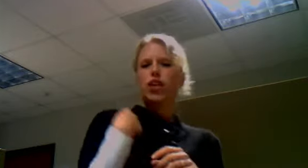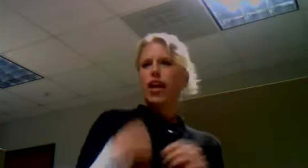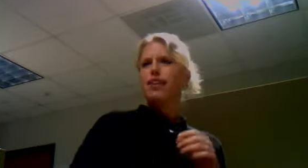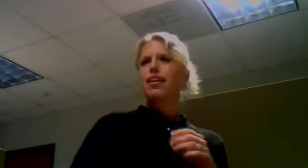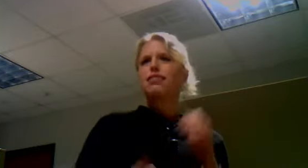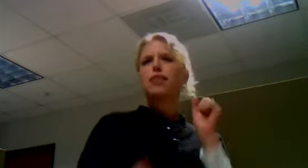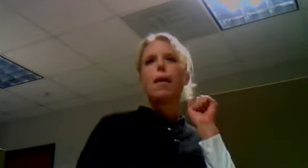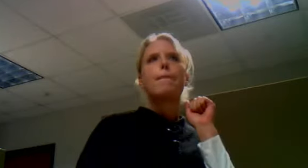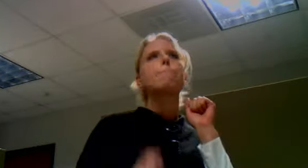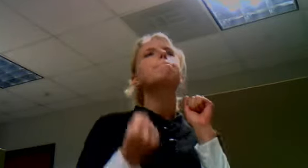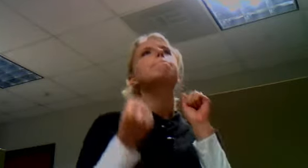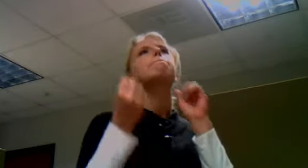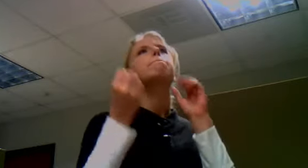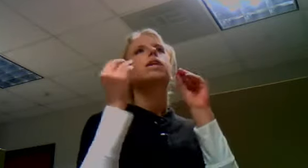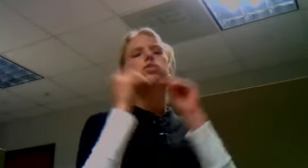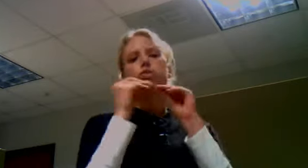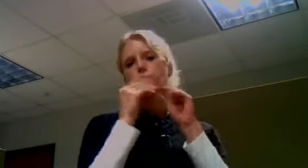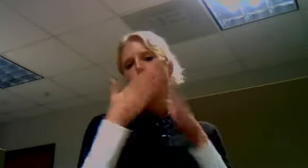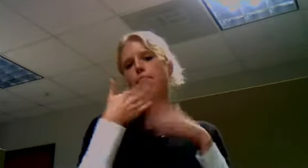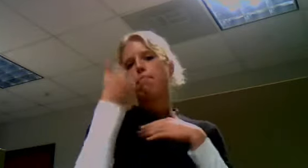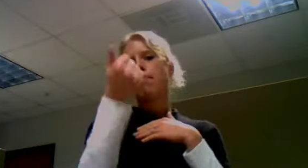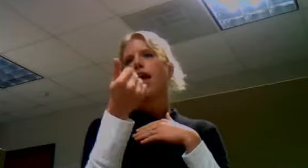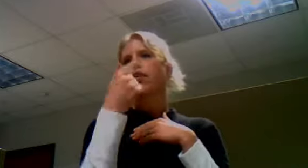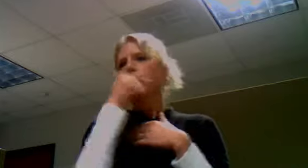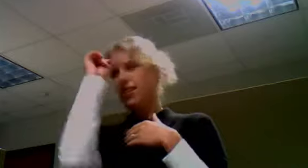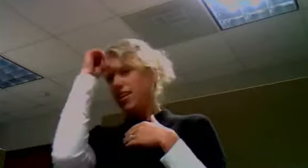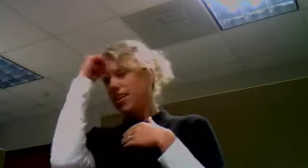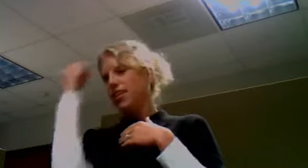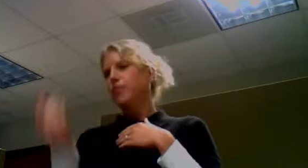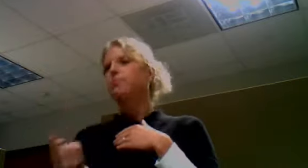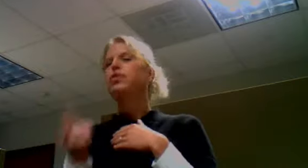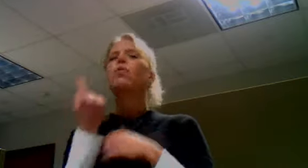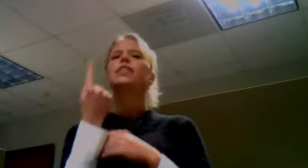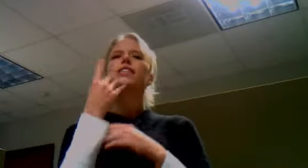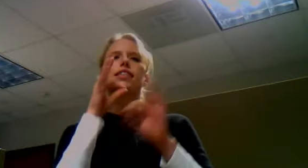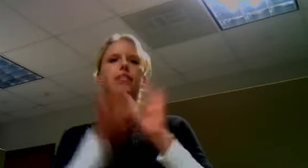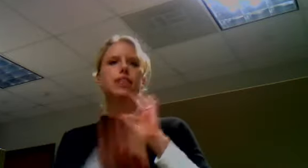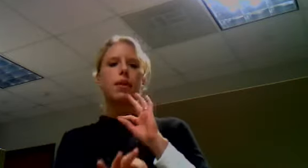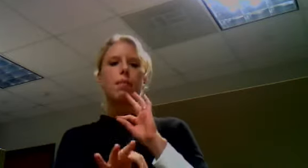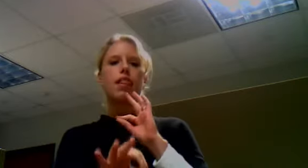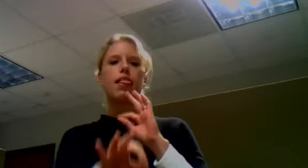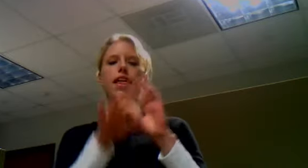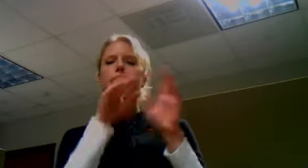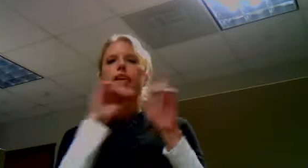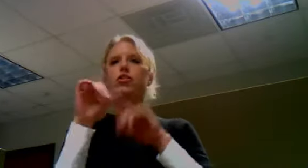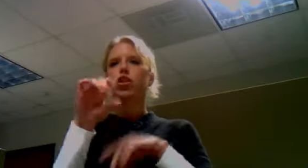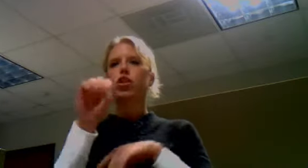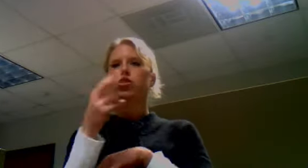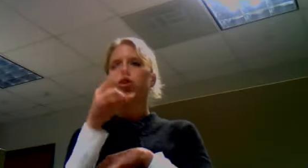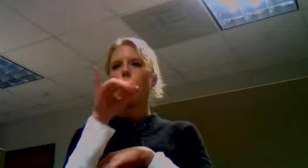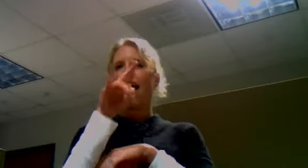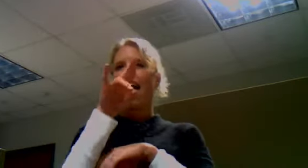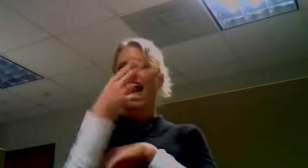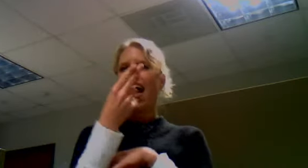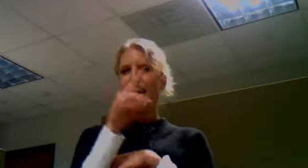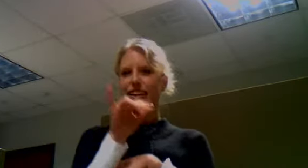than India. One simple answer is China has Shanghai and India has Mumbai. Look at the